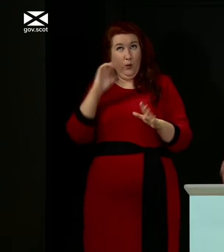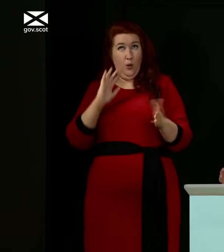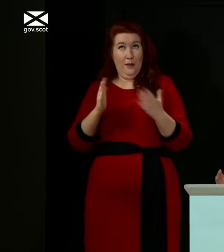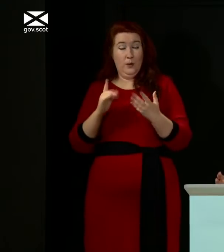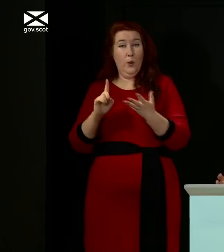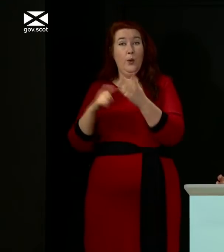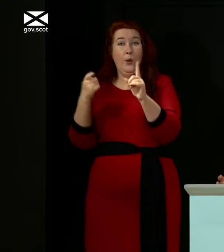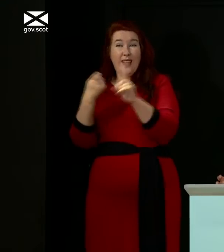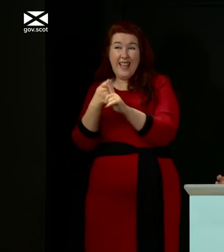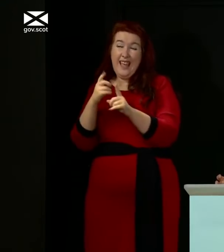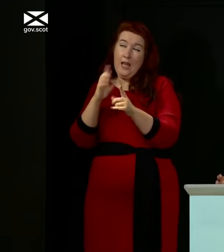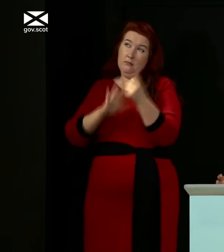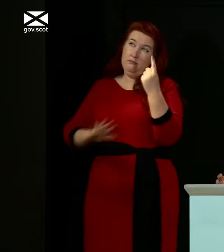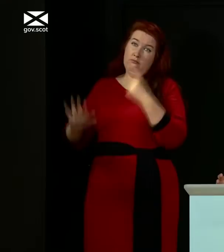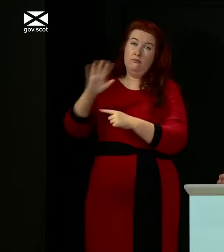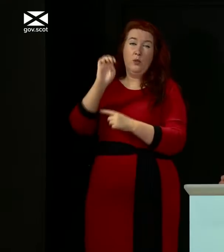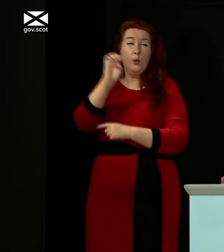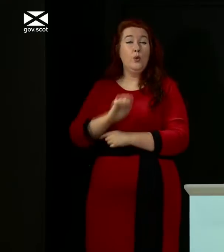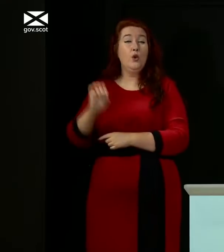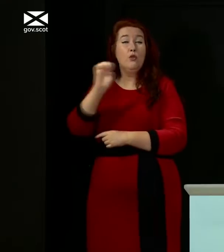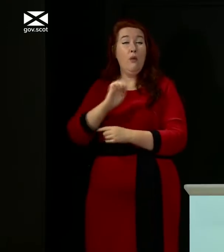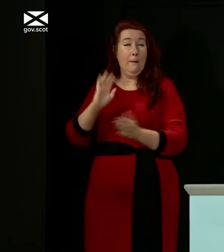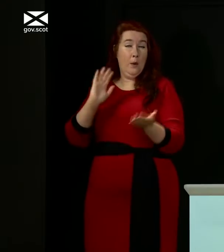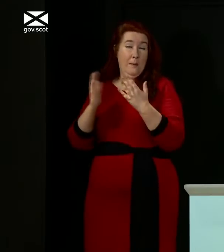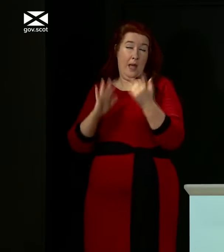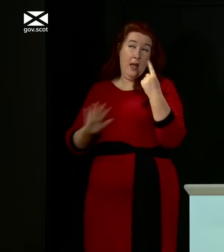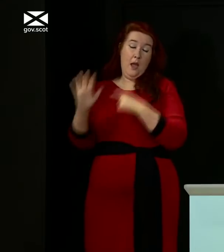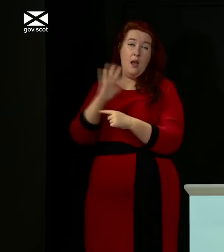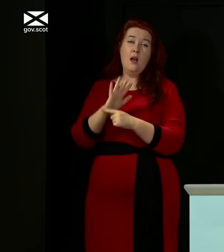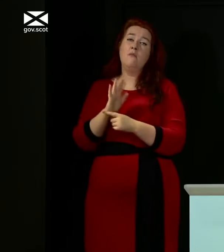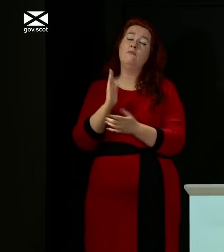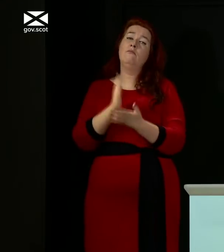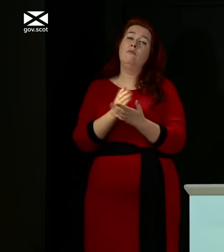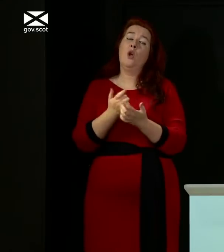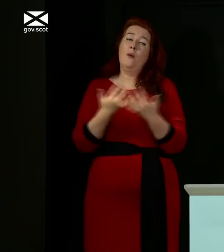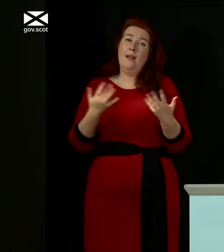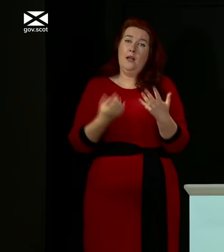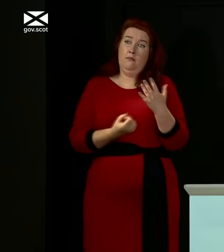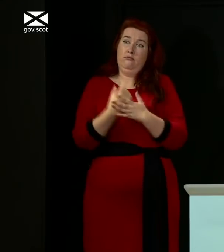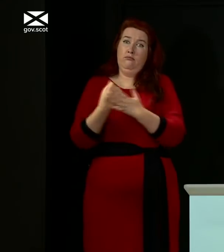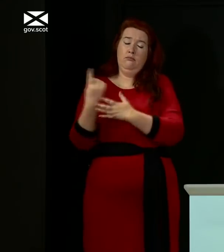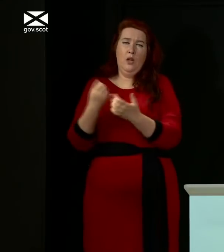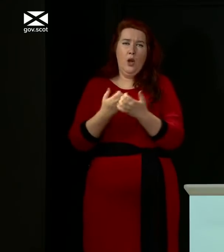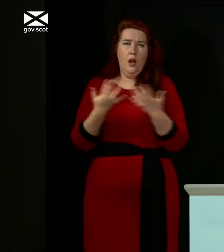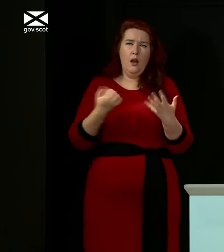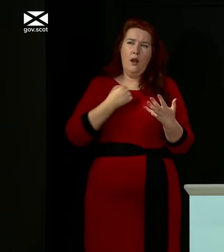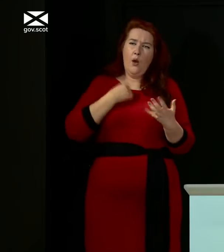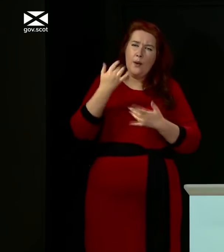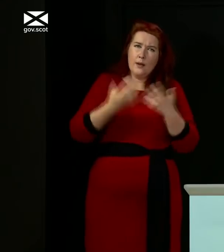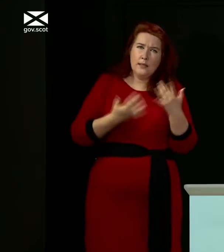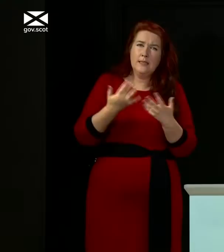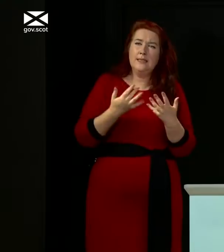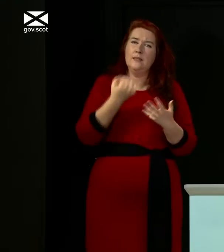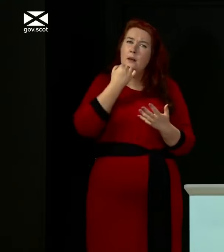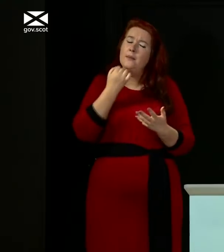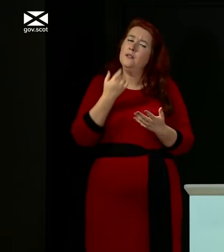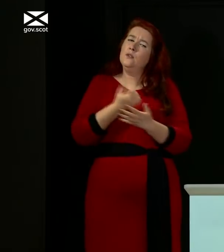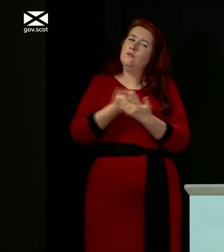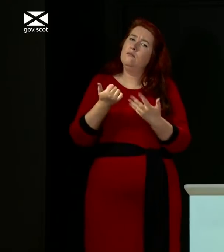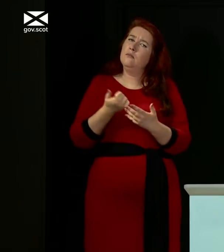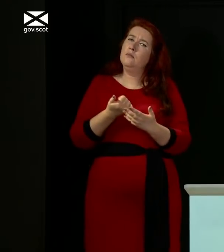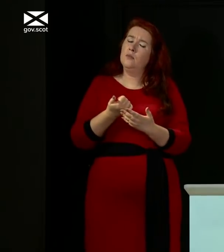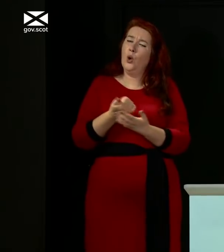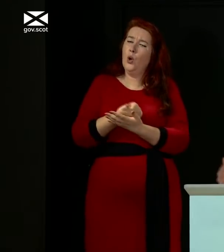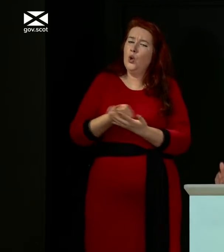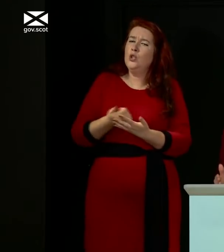and probably broader within a European context, incidence of the virus, case levels were lower in Scotland than in